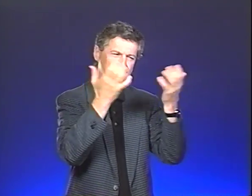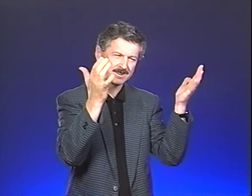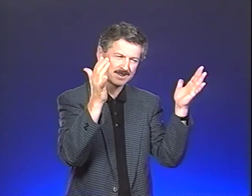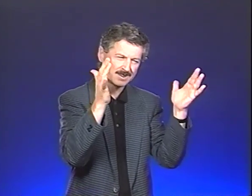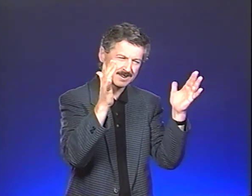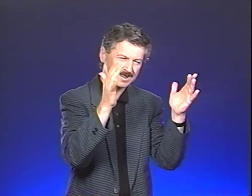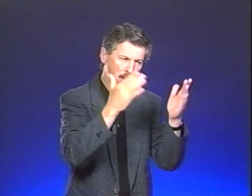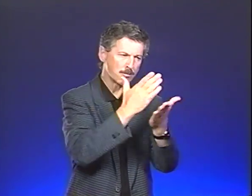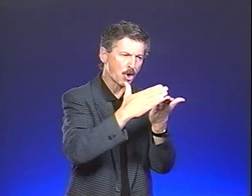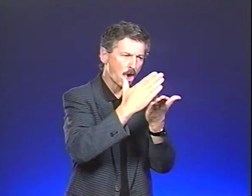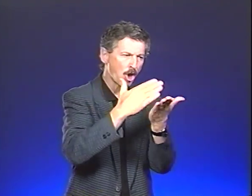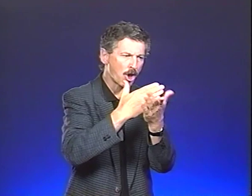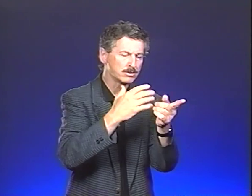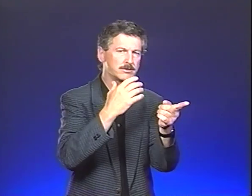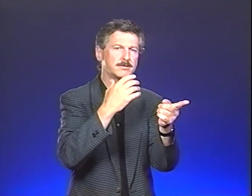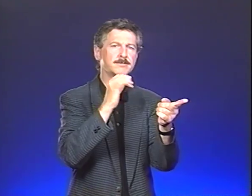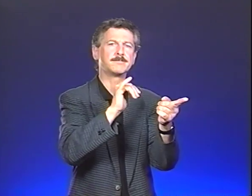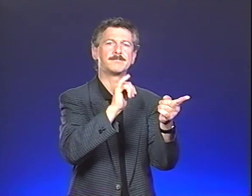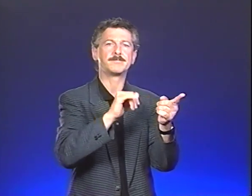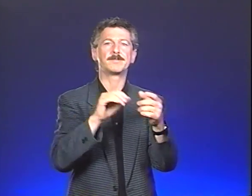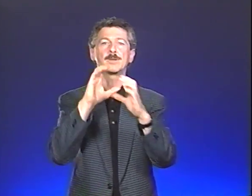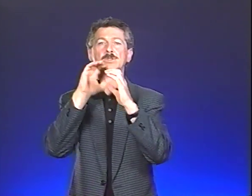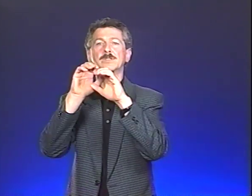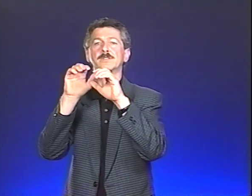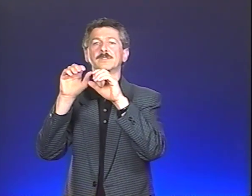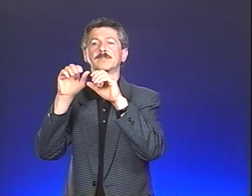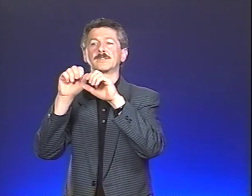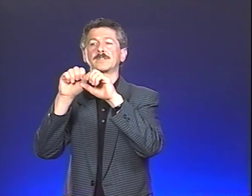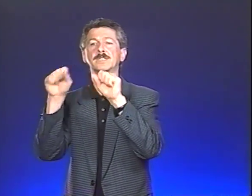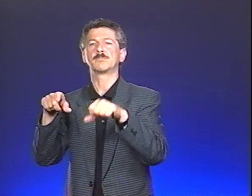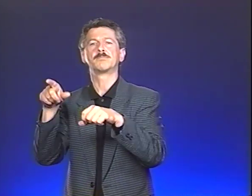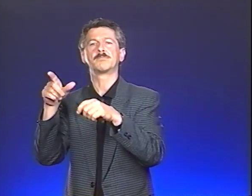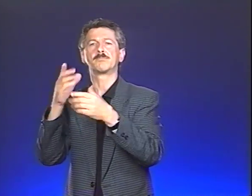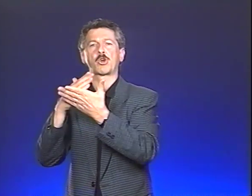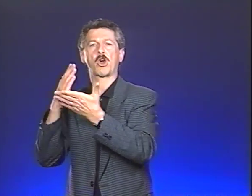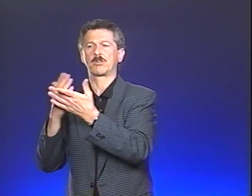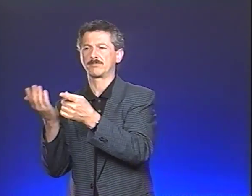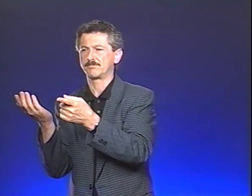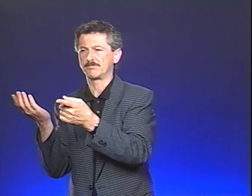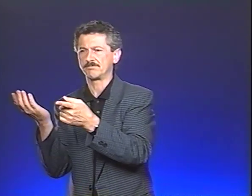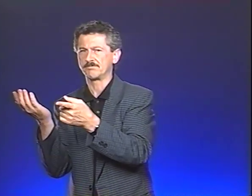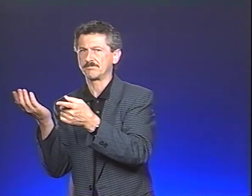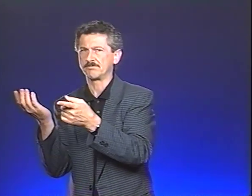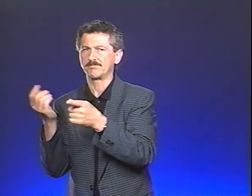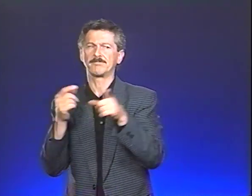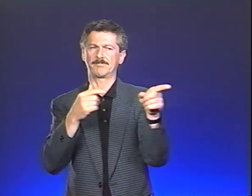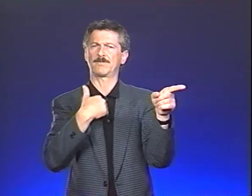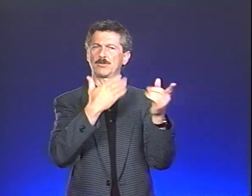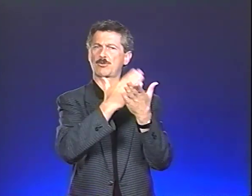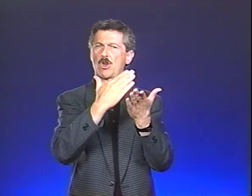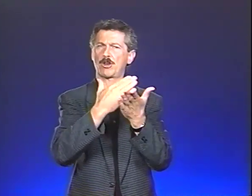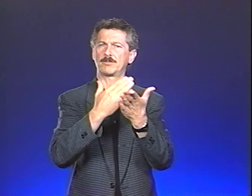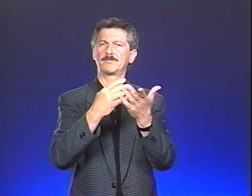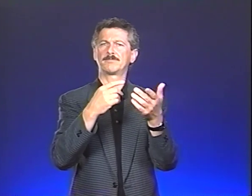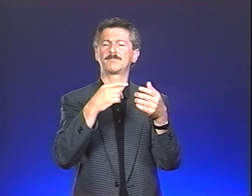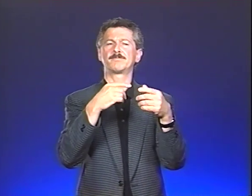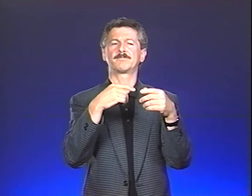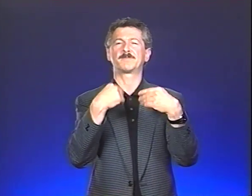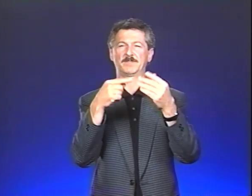Languages can also be analyzed, and its symbols can be broken down into their constituent parts. The symbols in other communication